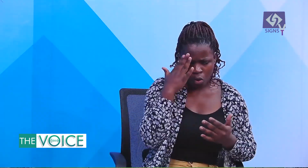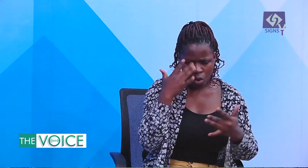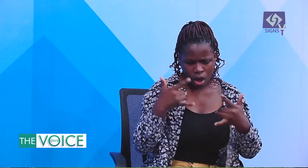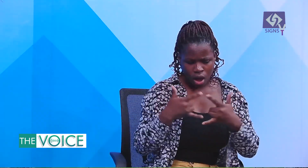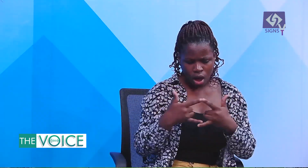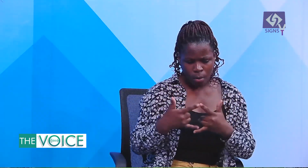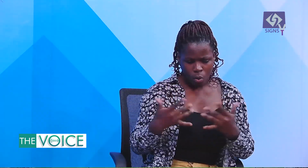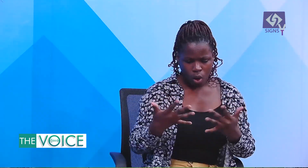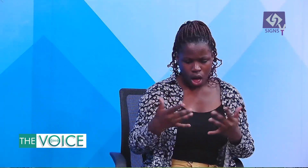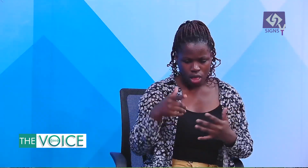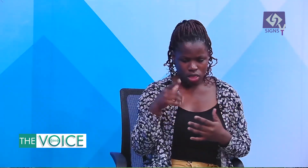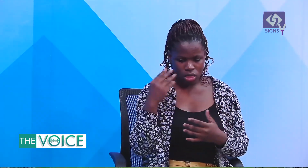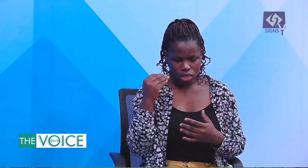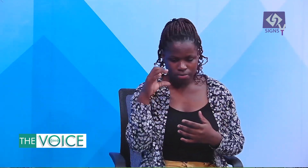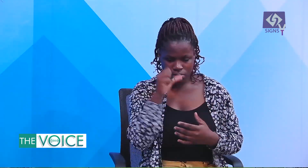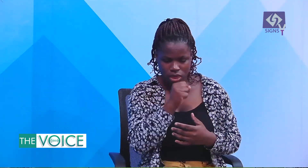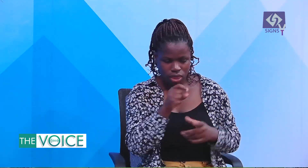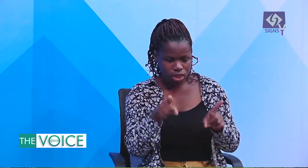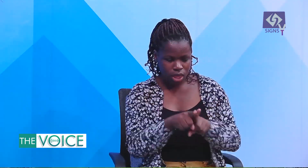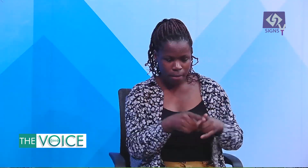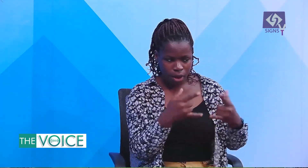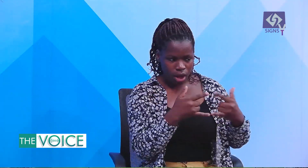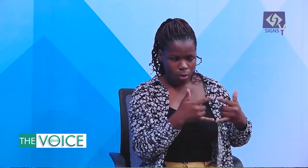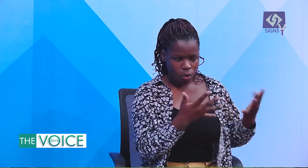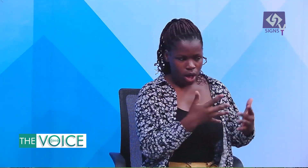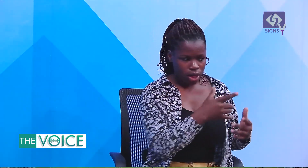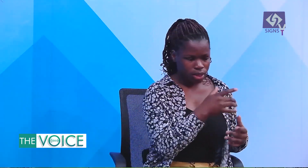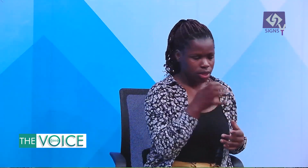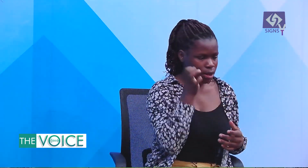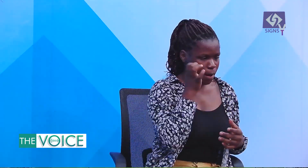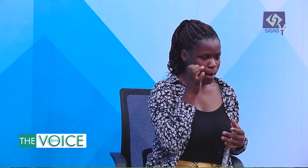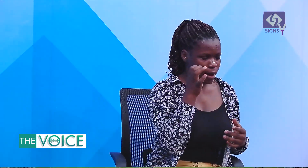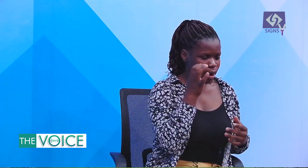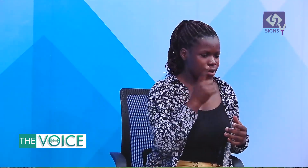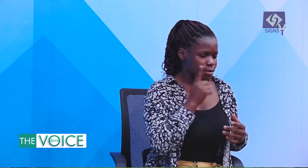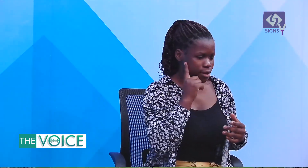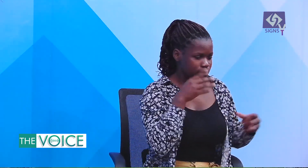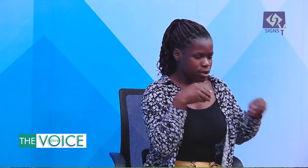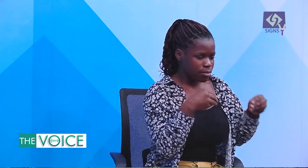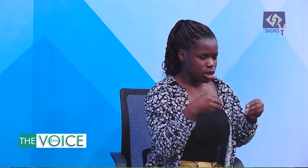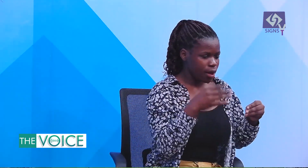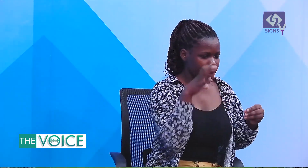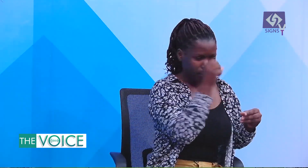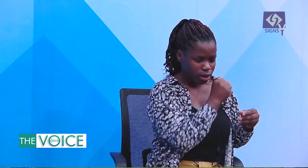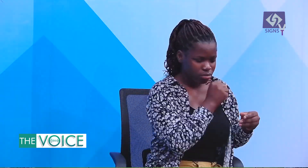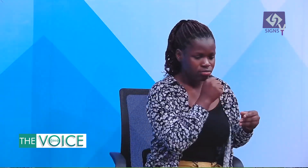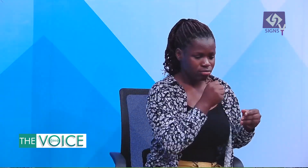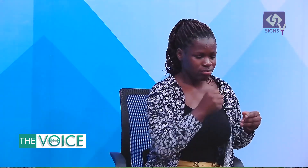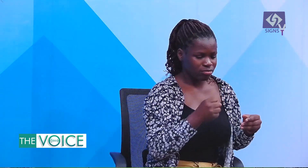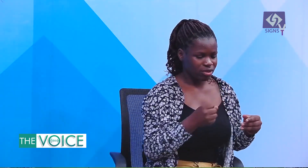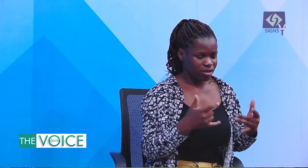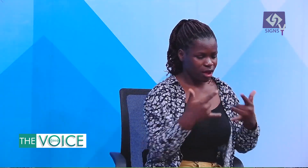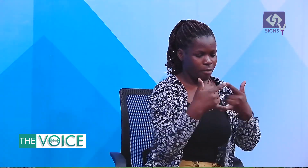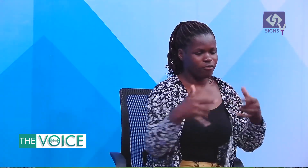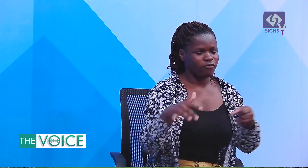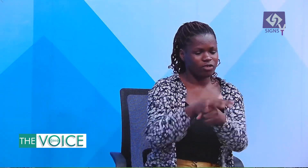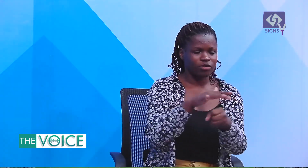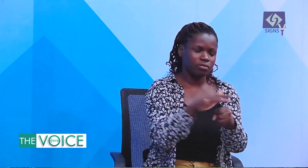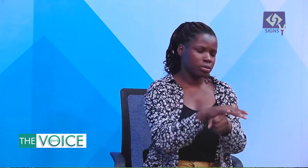and let's now interact on how we are going to, if we notice gaps from different level, if it's deaf people,